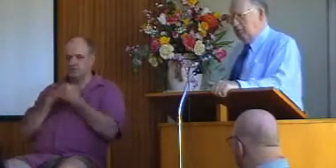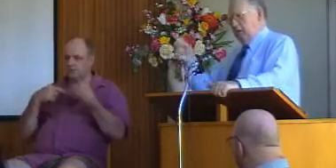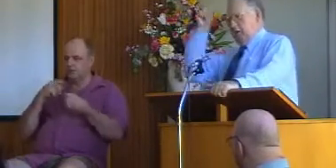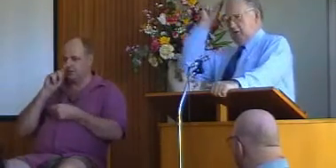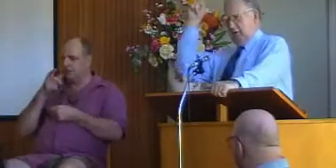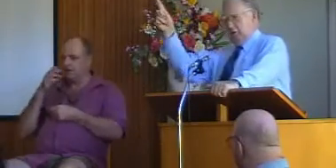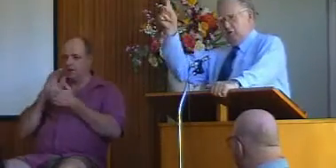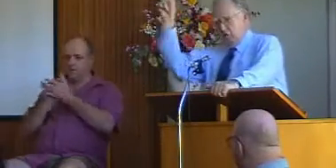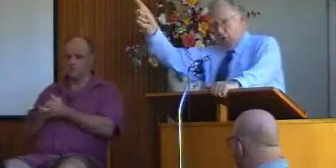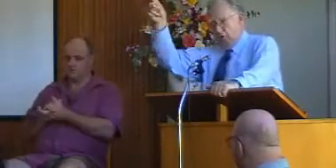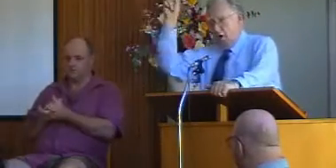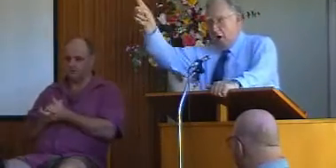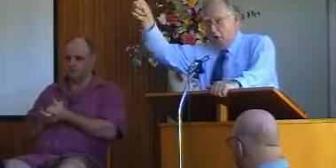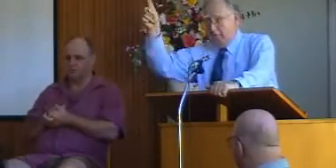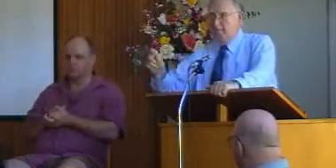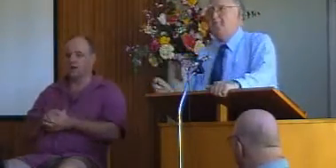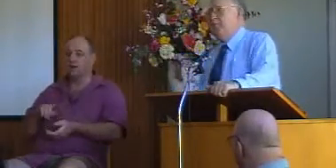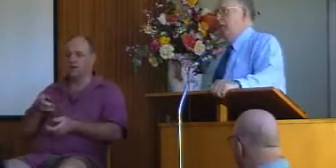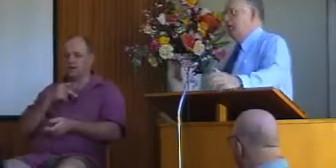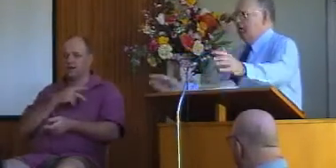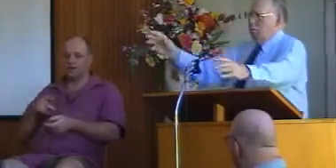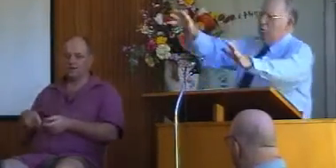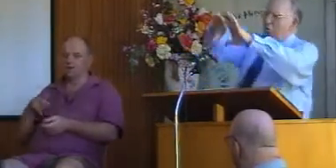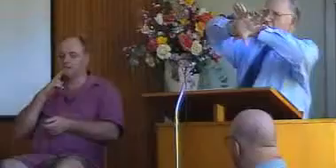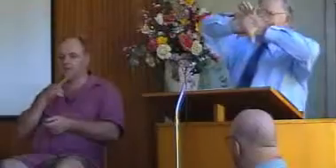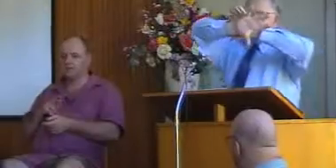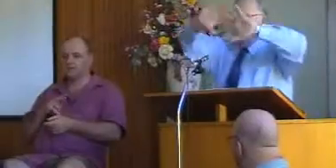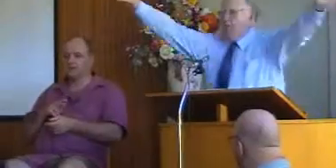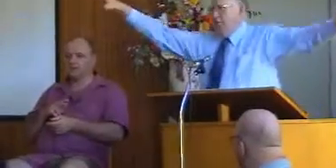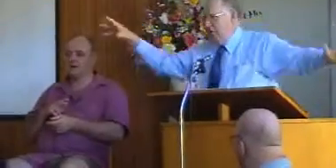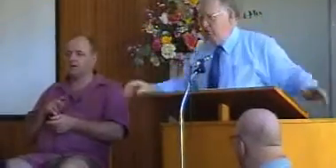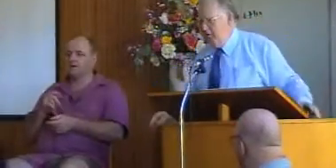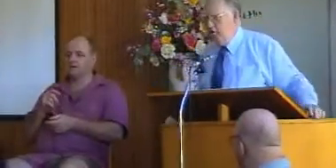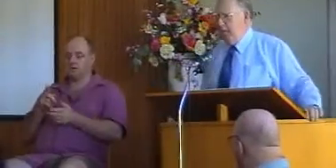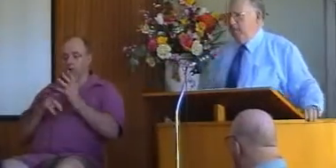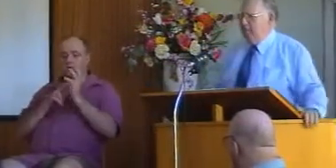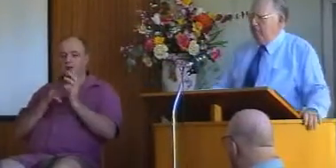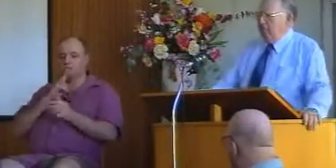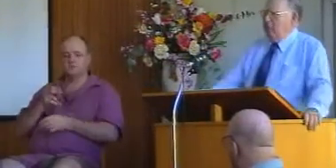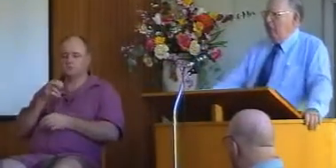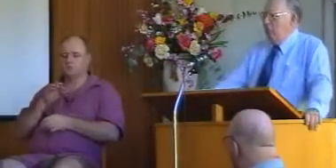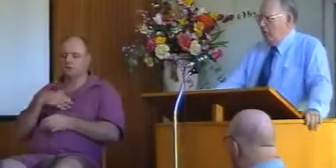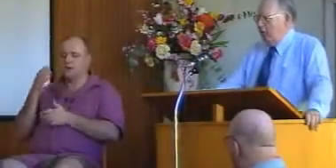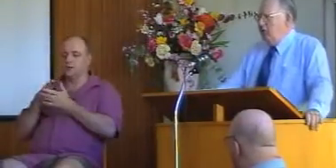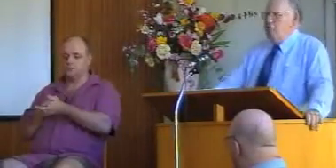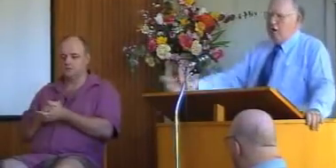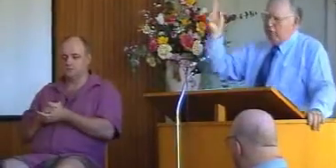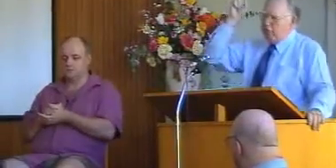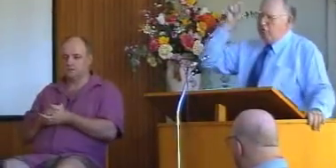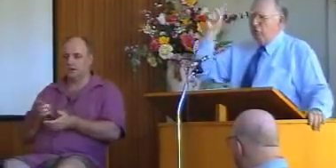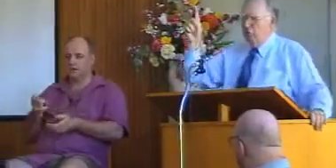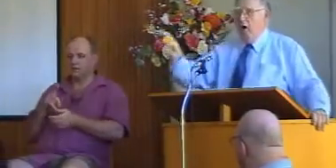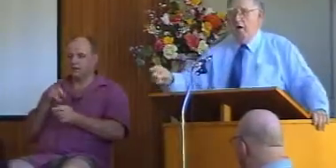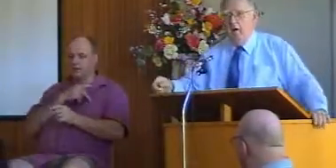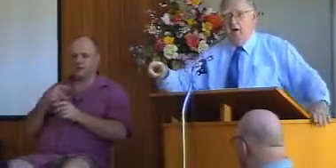said, there is still God. Words splashed across the newspapers around the world. There